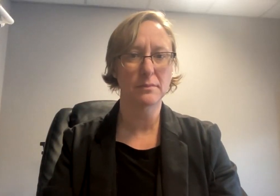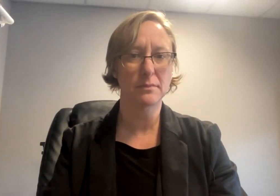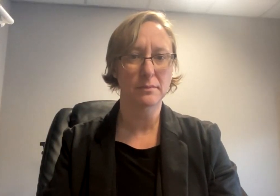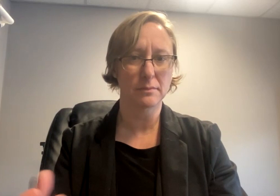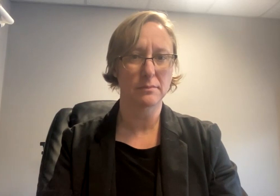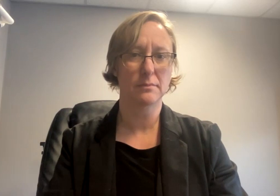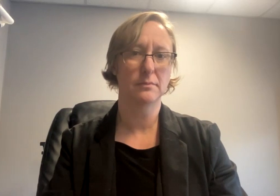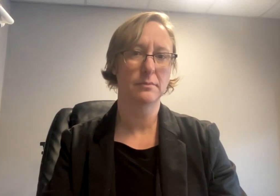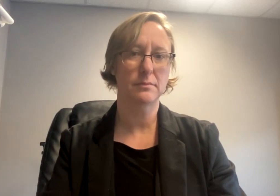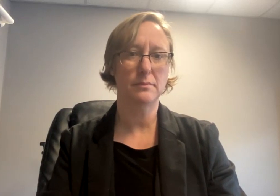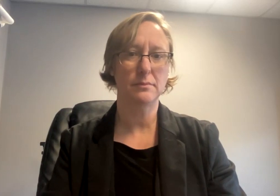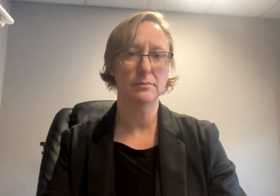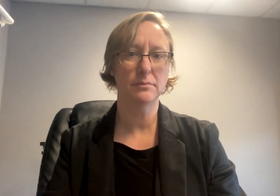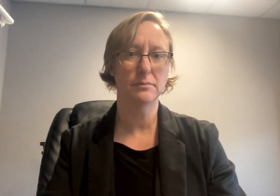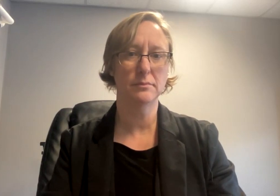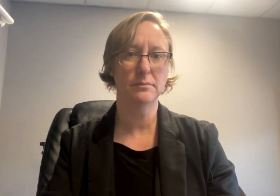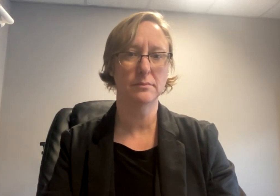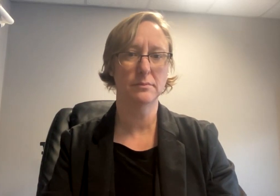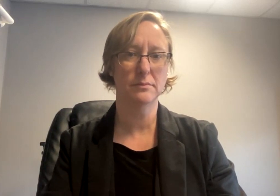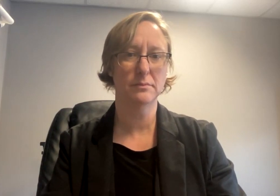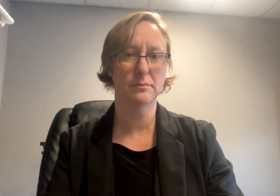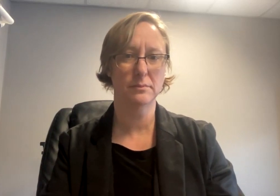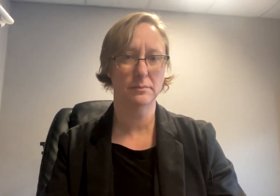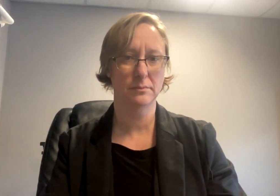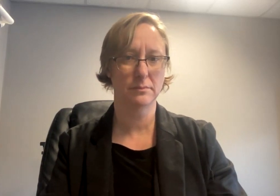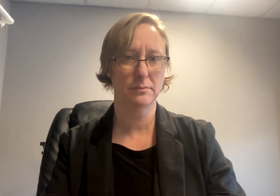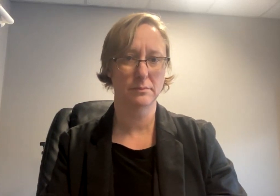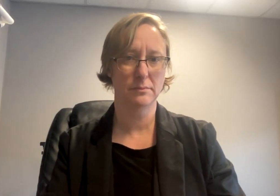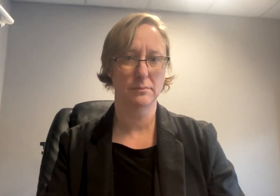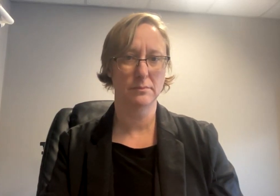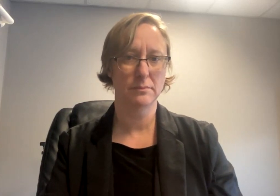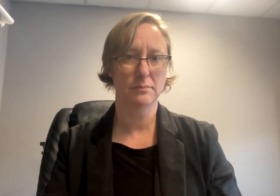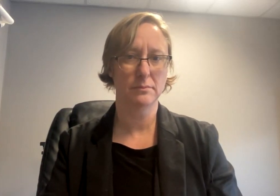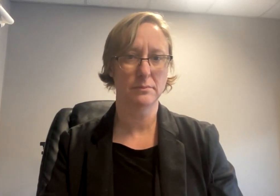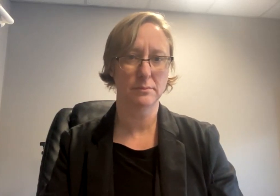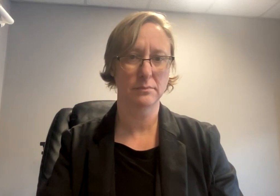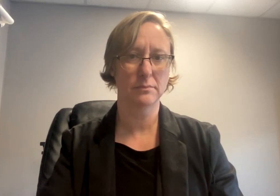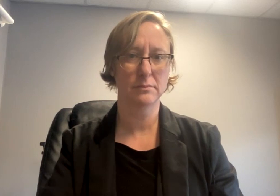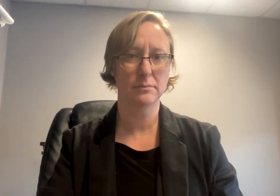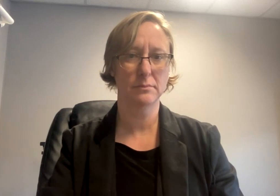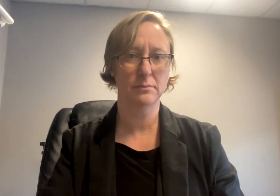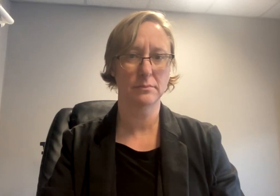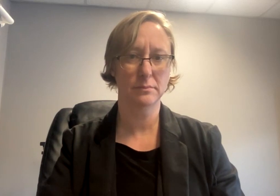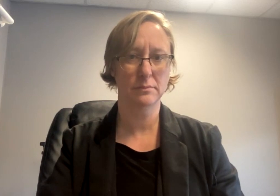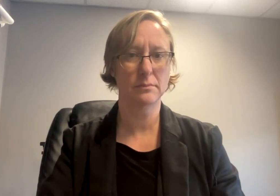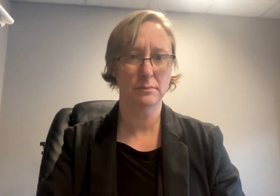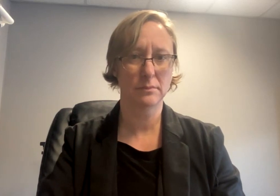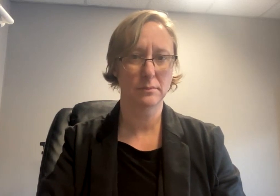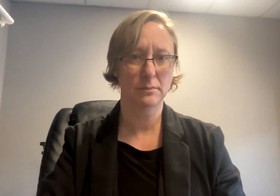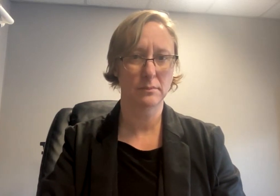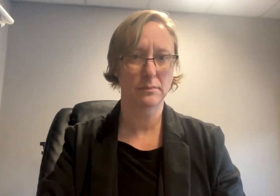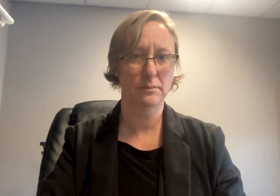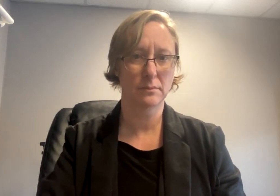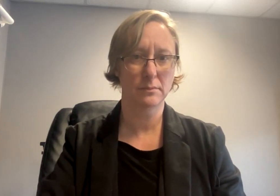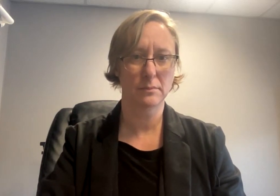saying. I agree that there are some questions that feel like they need to focus on licensure. And this